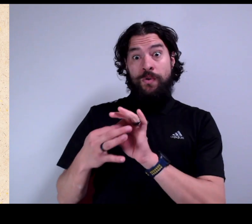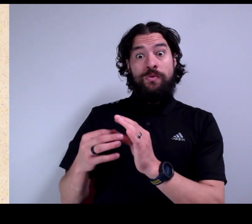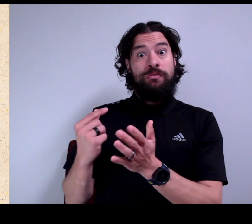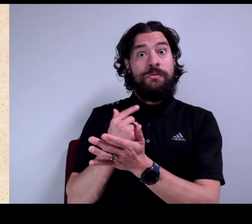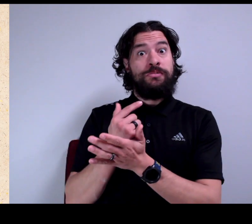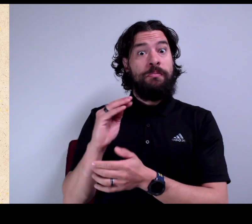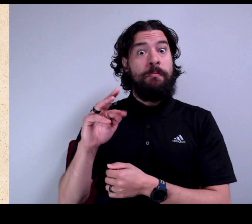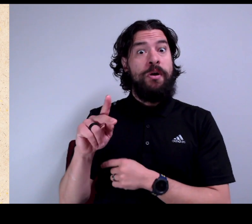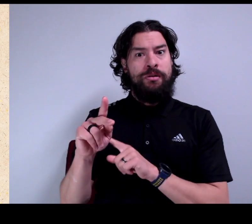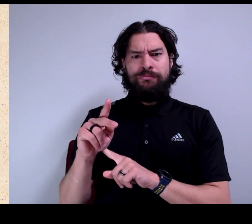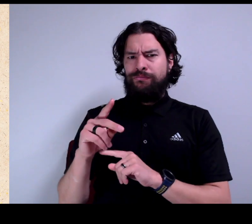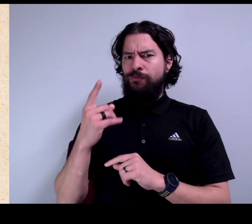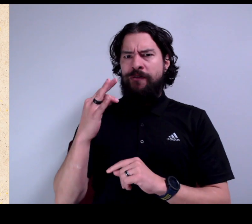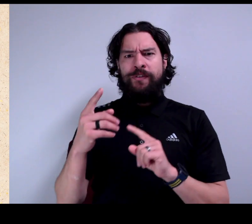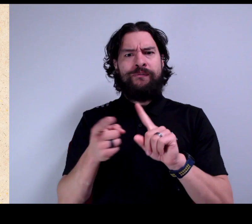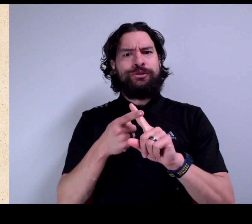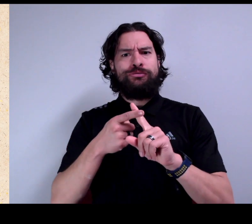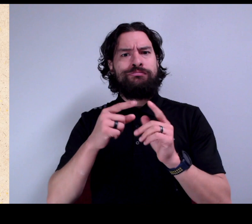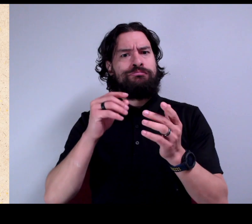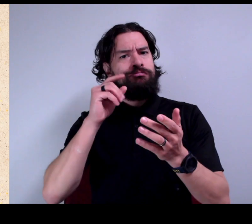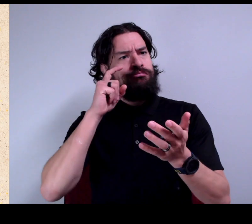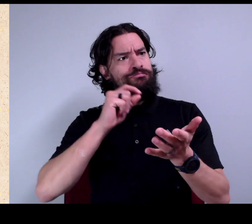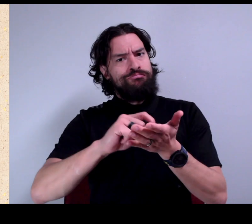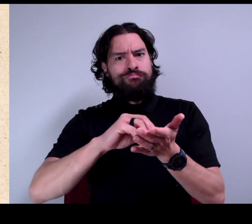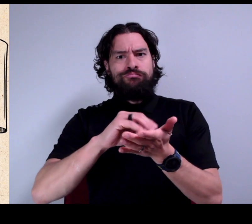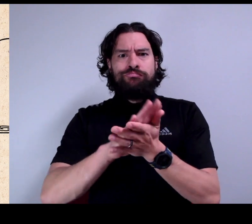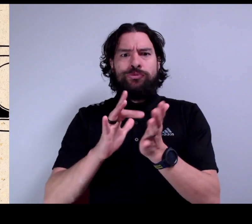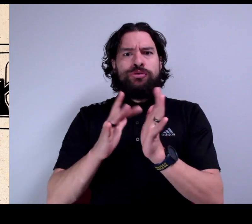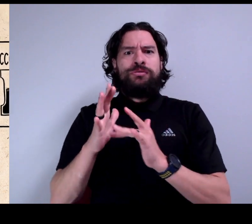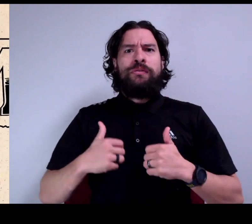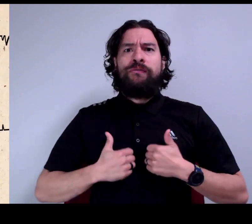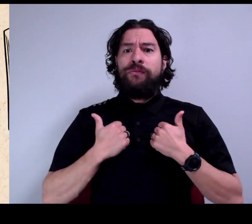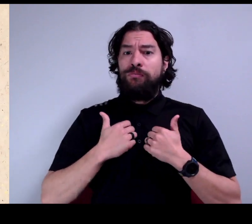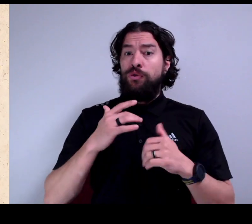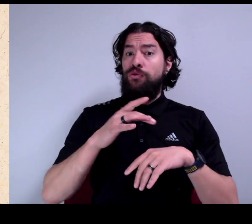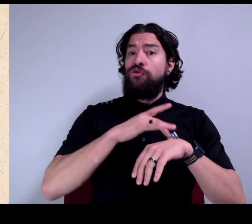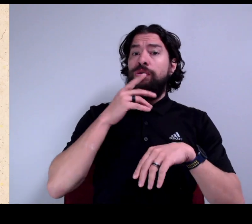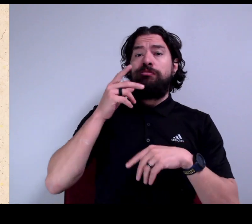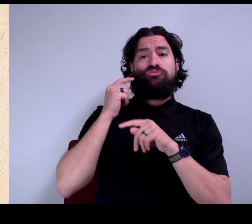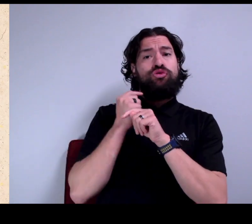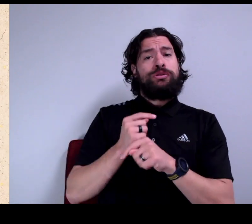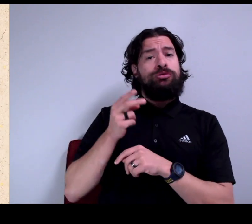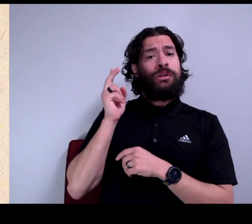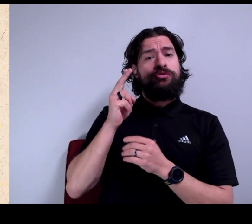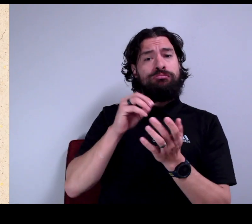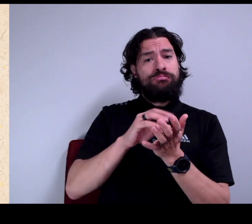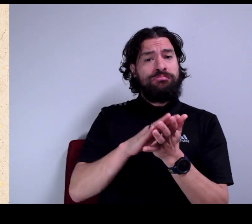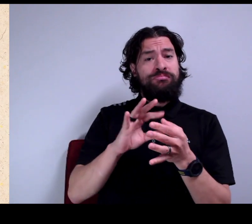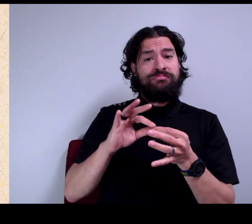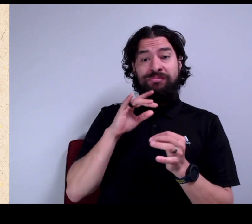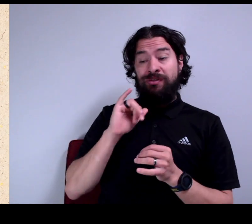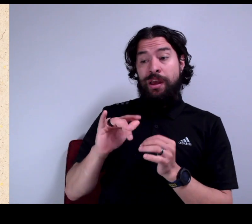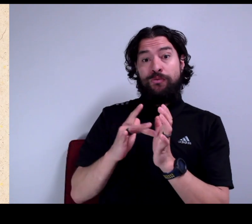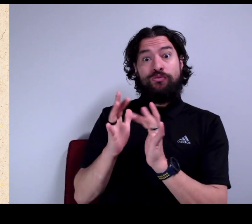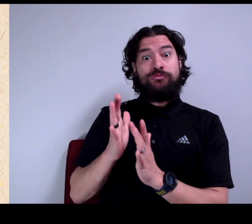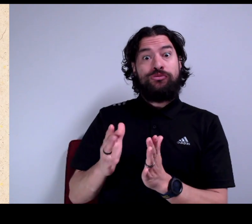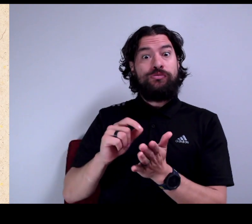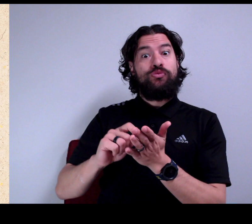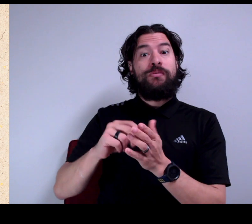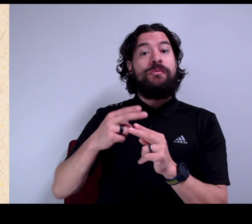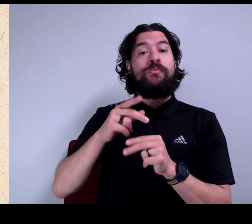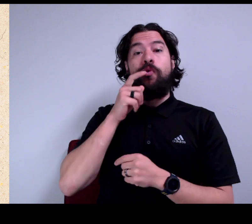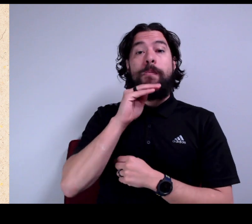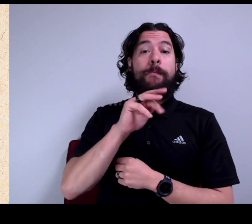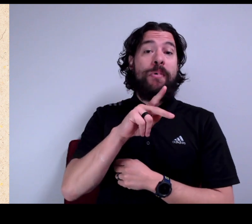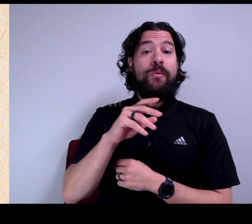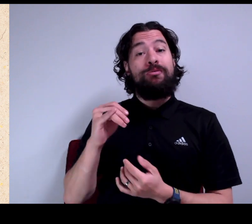The Gospel according to Mark. It's one of the first accounts of the life of Jesus, and our earliest historical traditions link this book to a Christian scribe